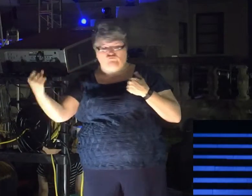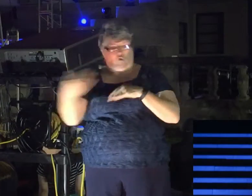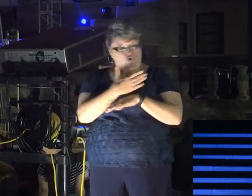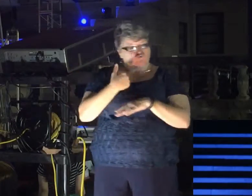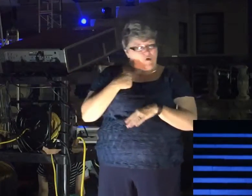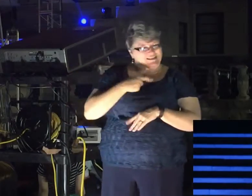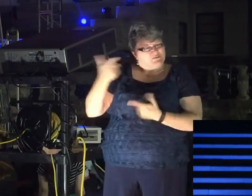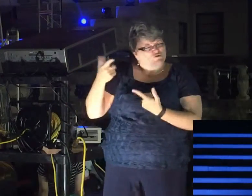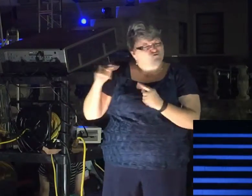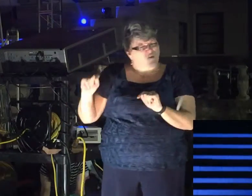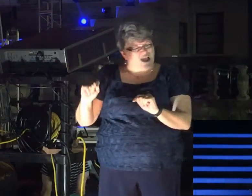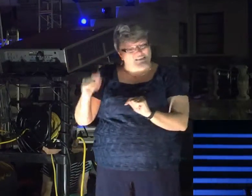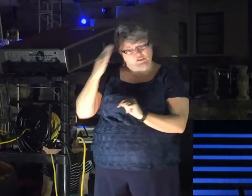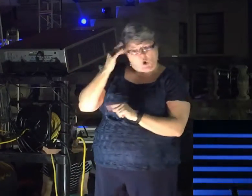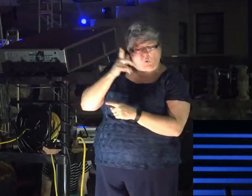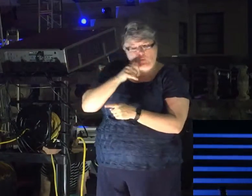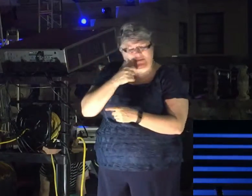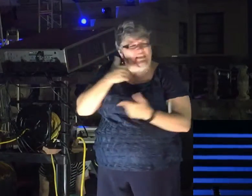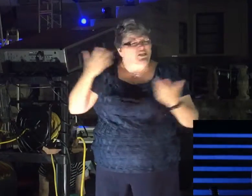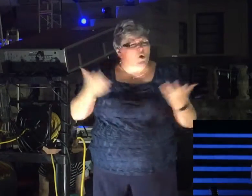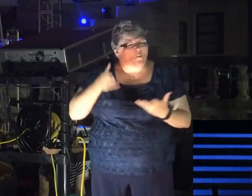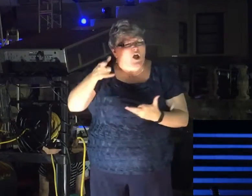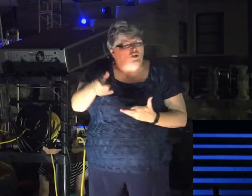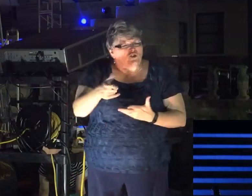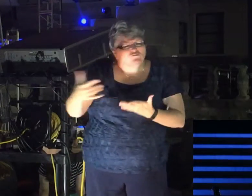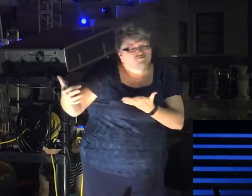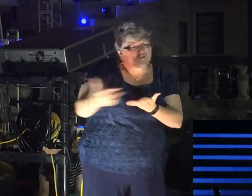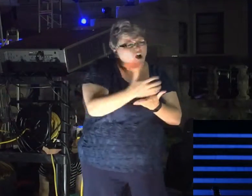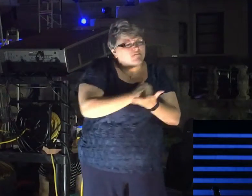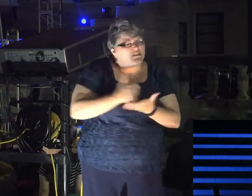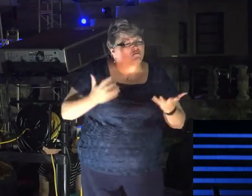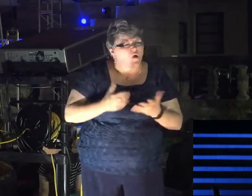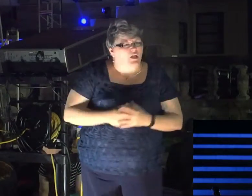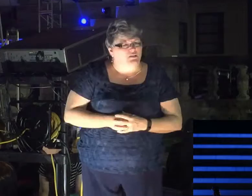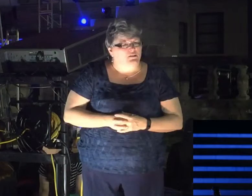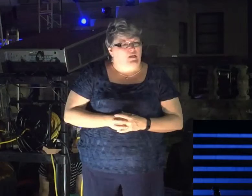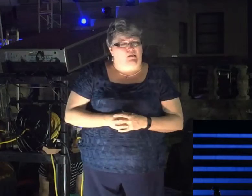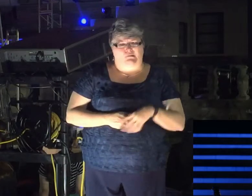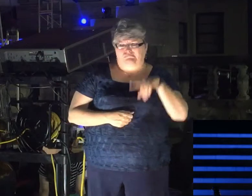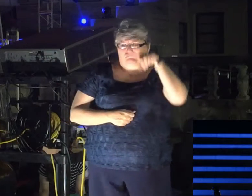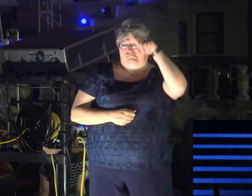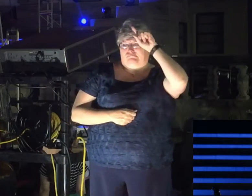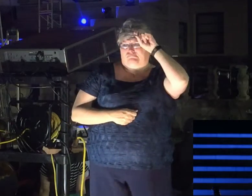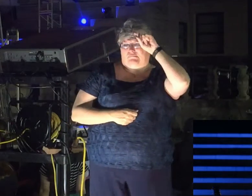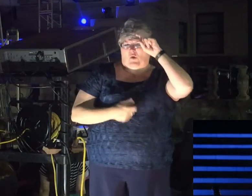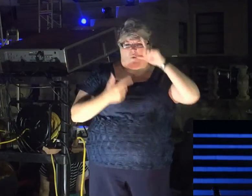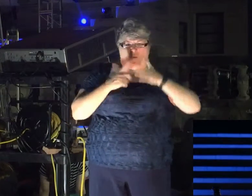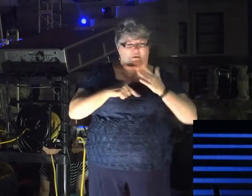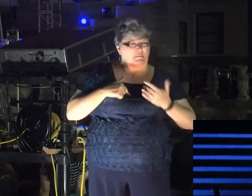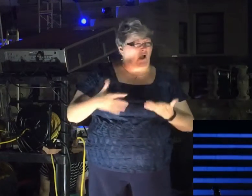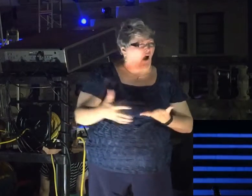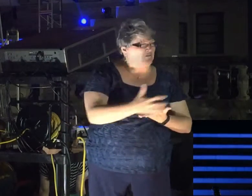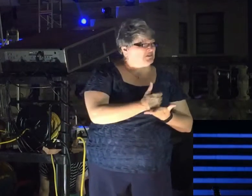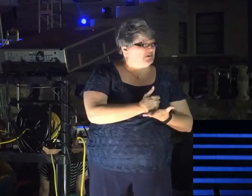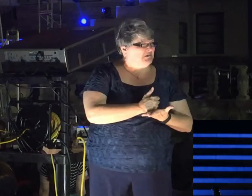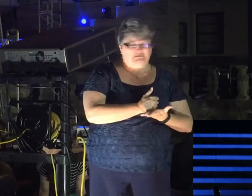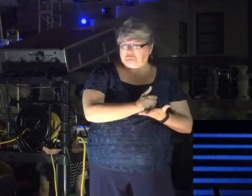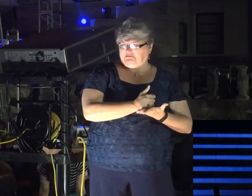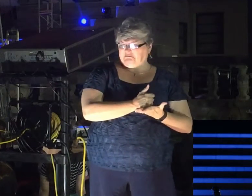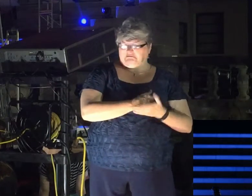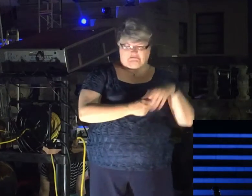to us. He was trying to get to know us, and he said, "So what are you harvesting?" And I was like,